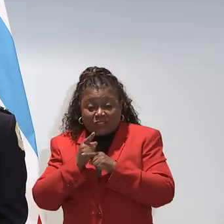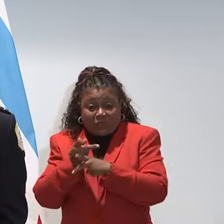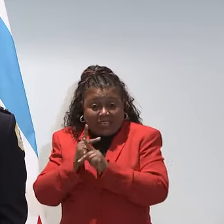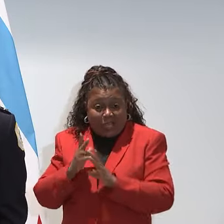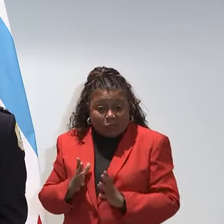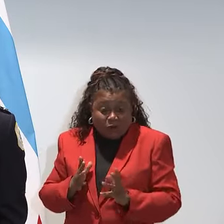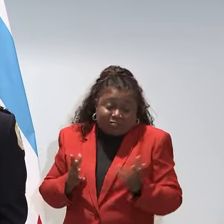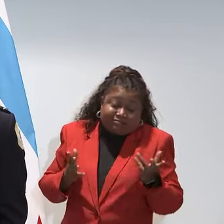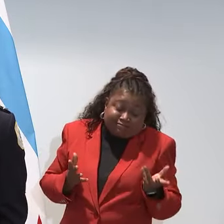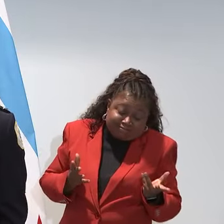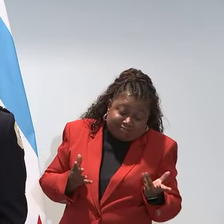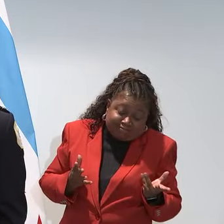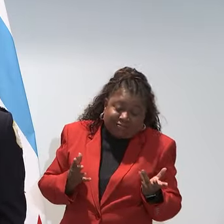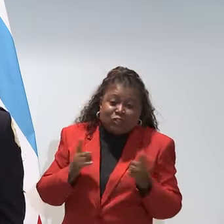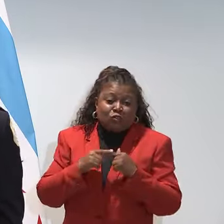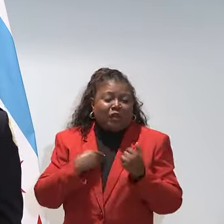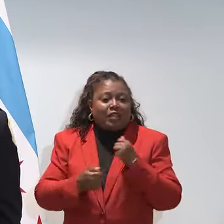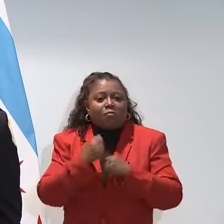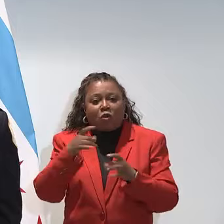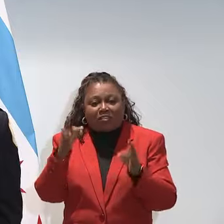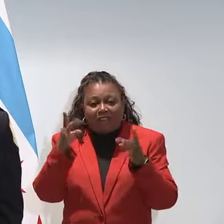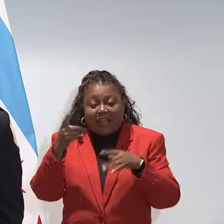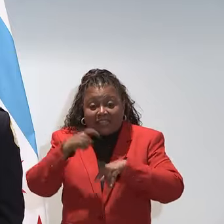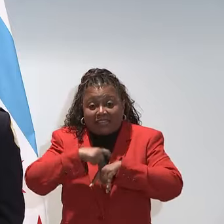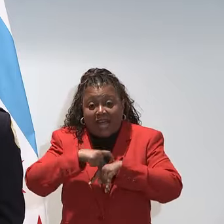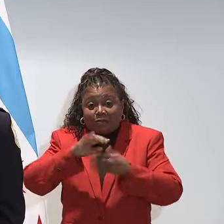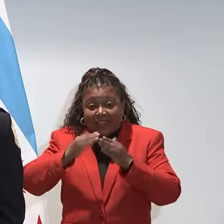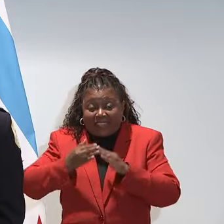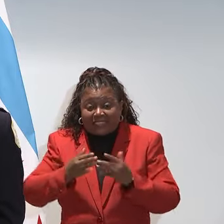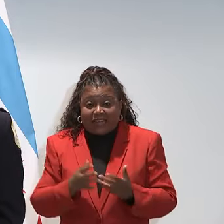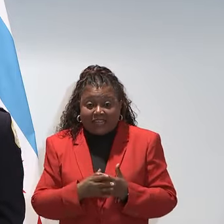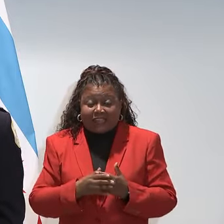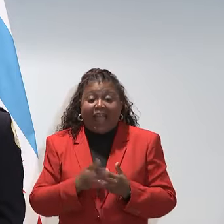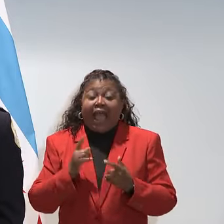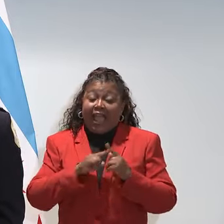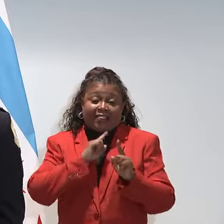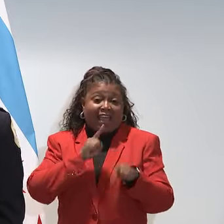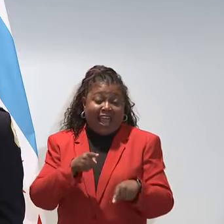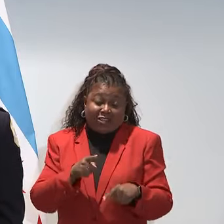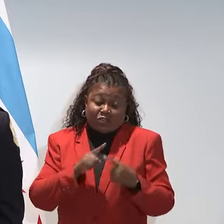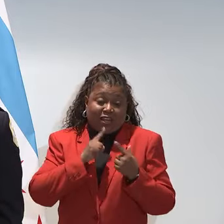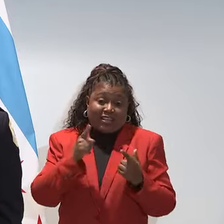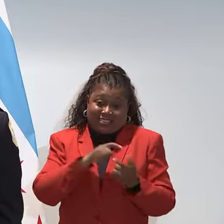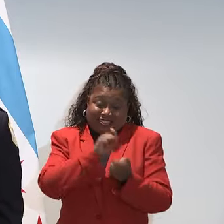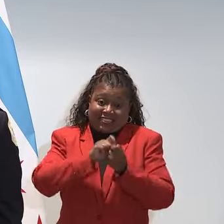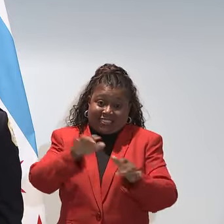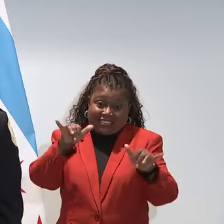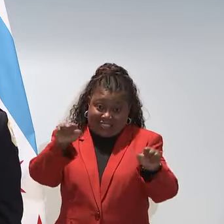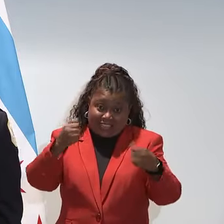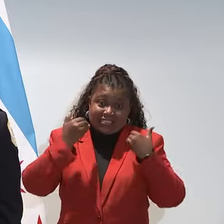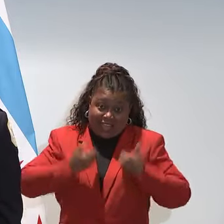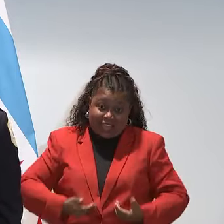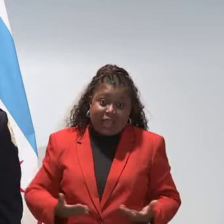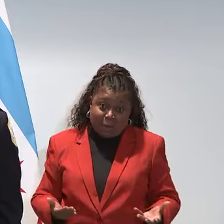keeper during the most violent times of the city? And the answer is a resounding yes, I